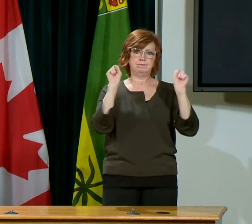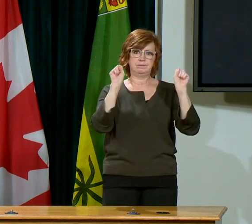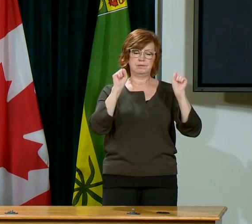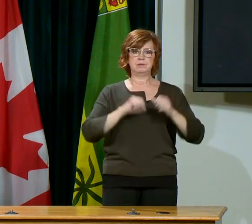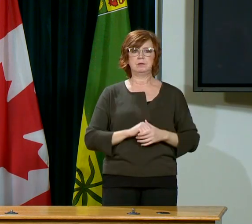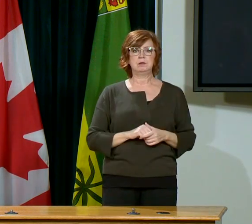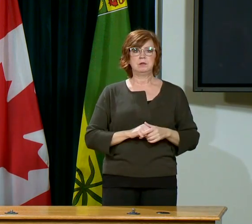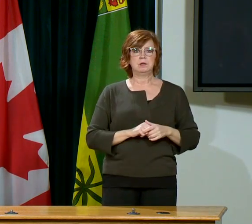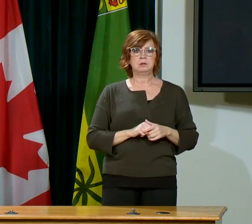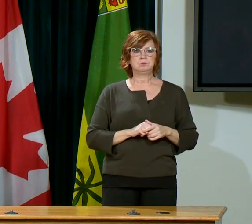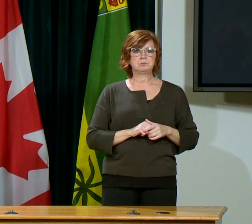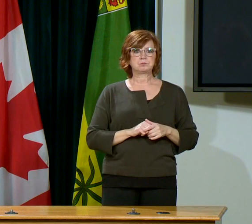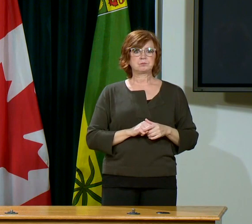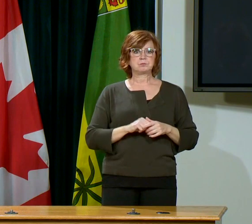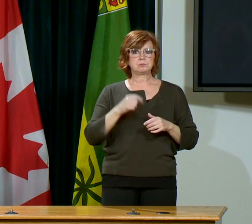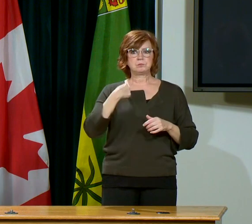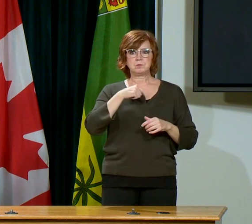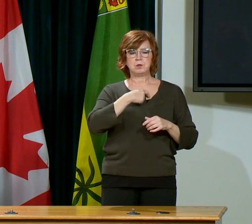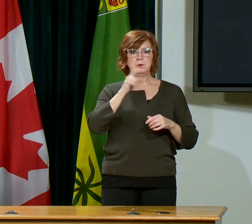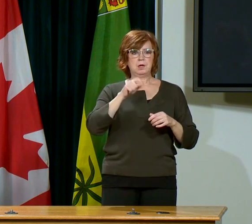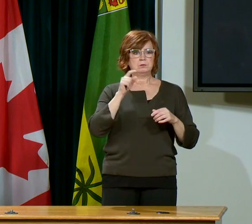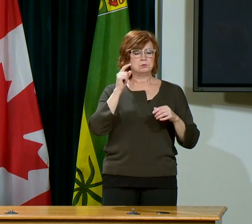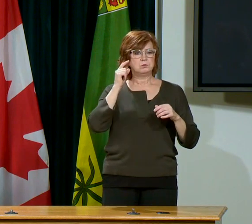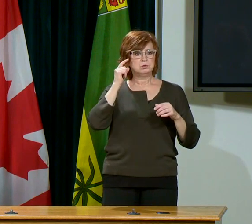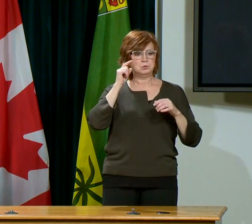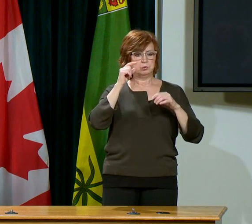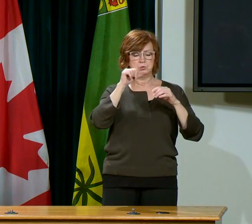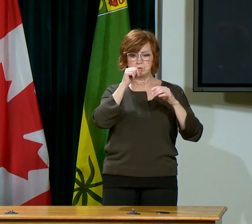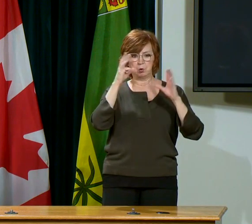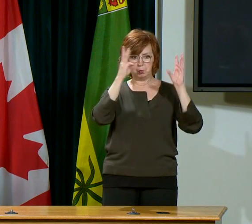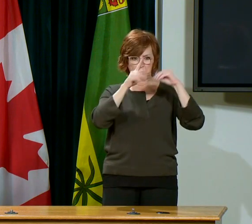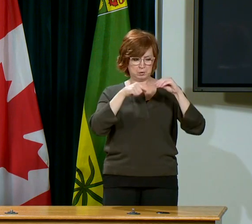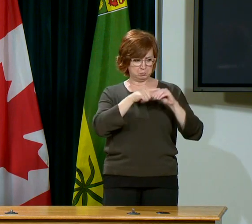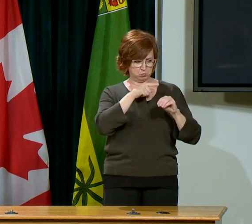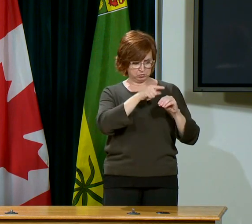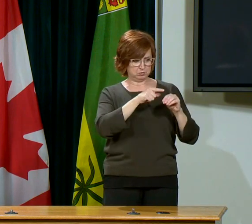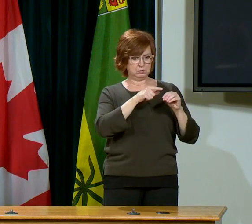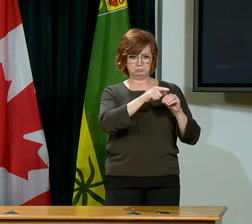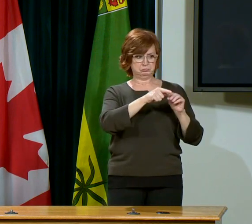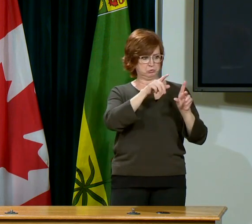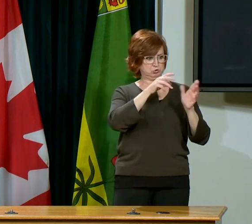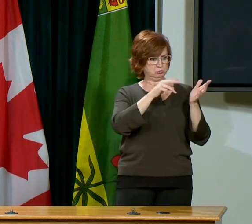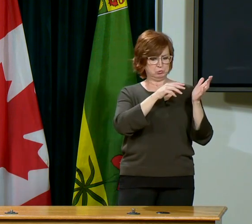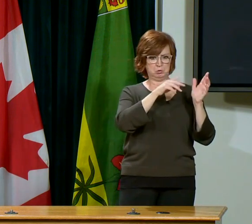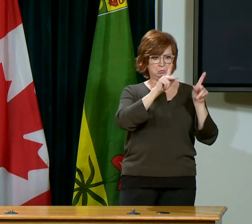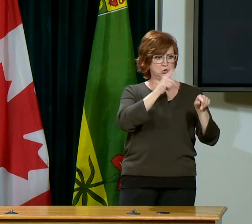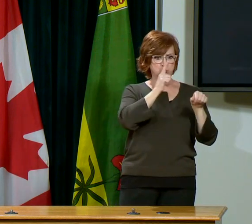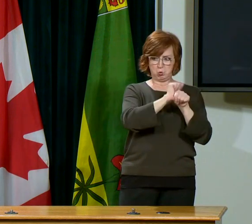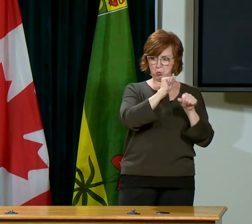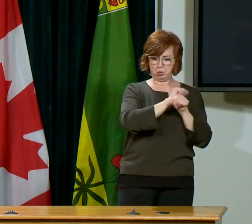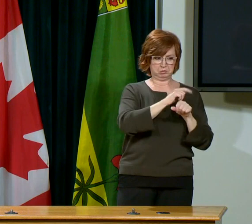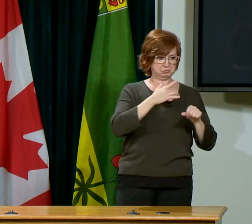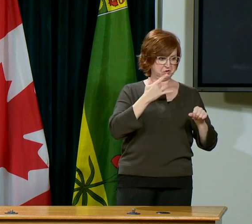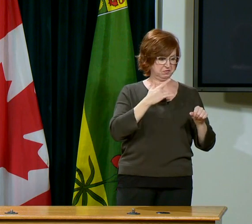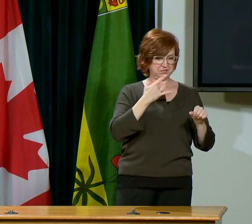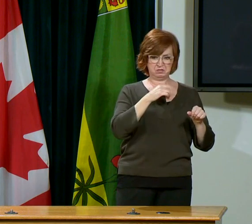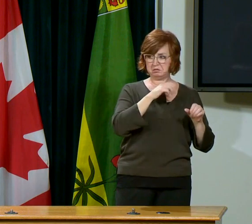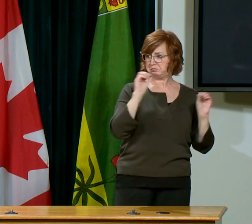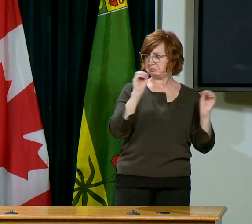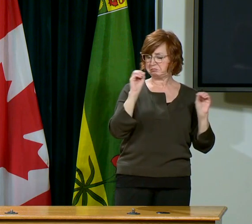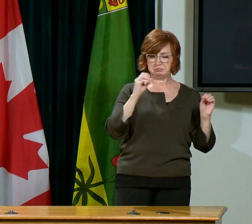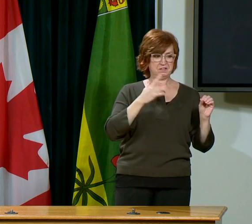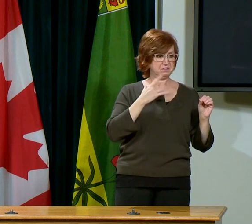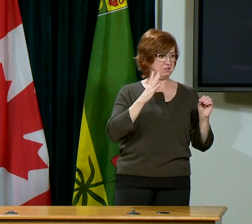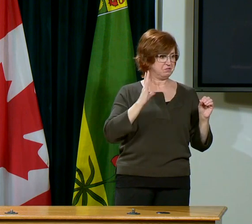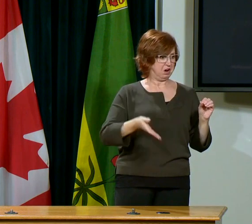asymptomatic workers who do not currently have symptoms but may have been exposed to the virus. It remains a daunting and uncertain time for all of